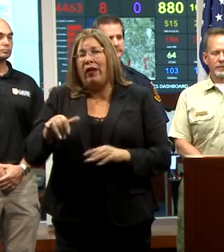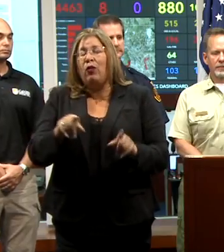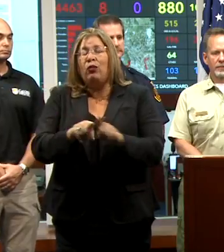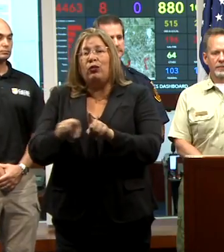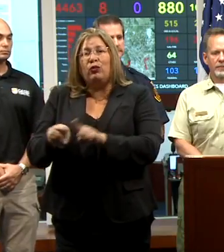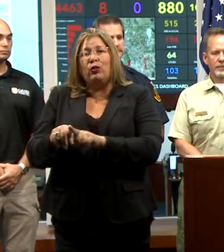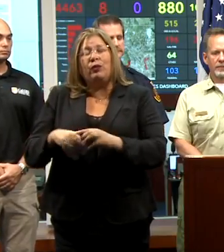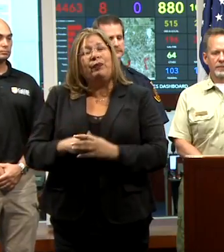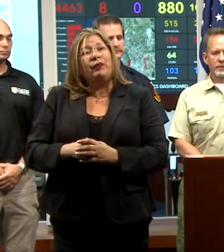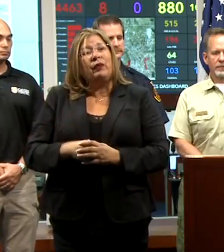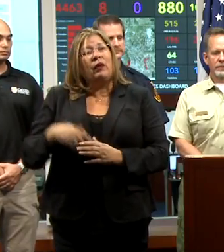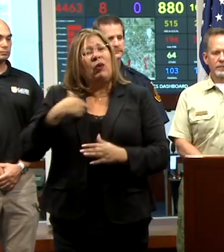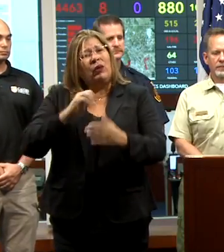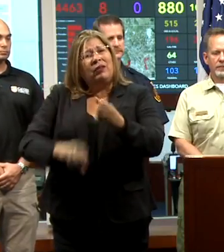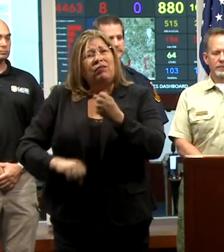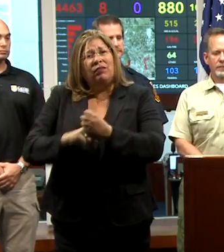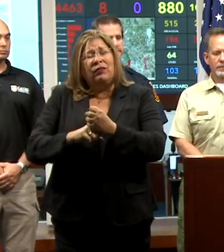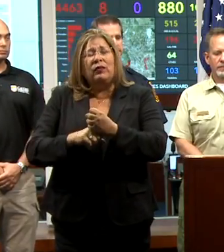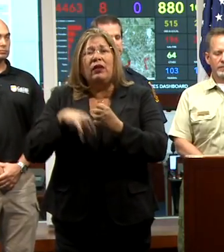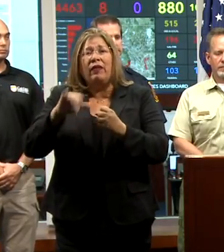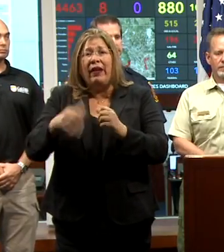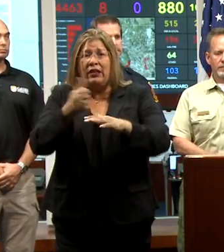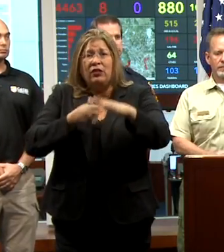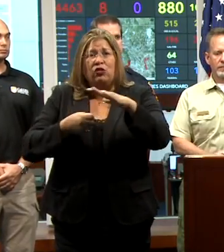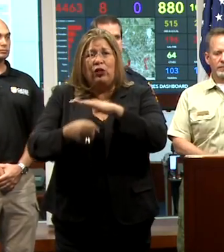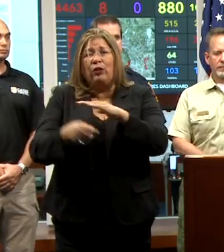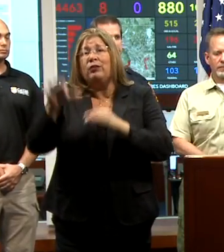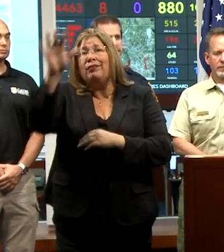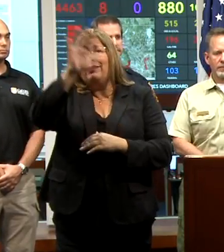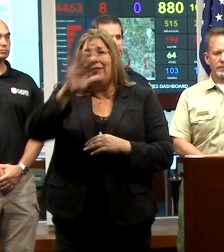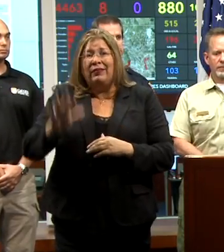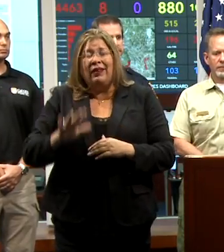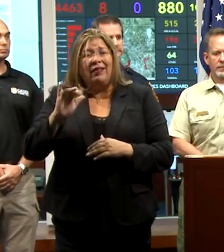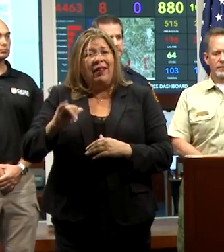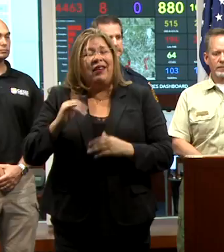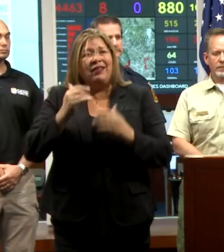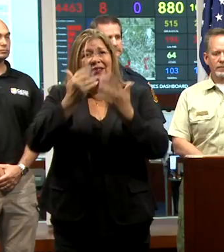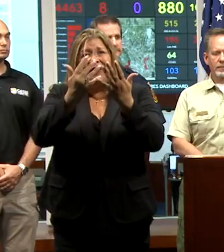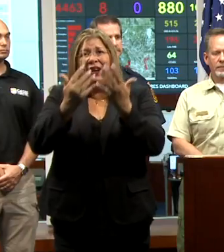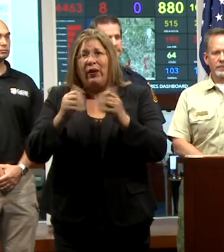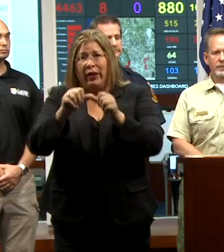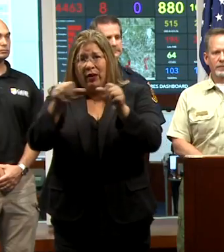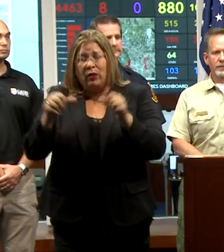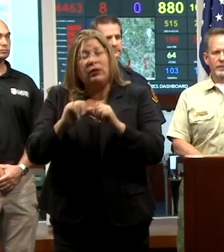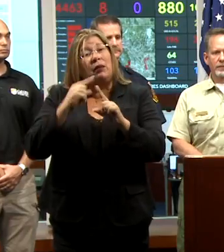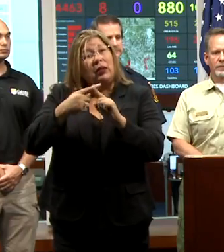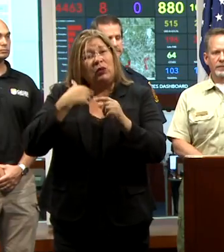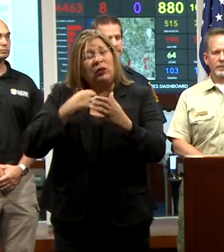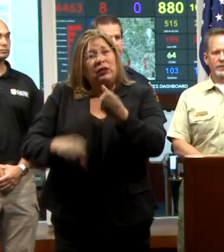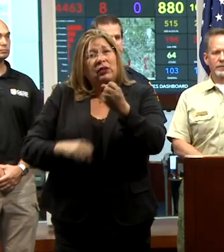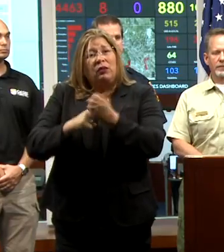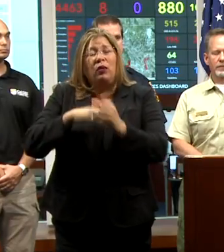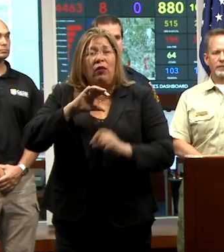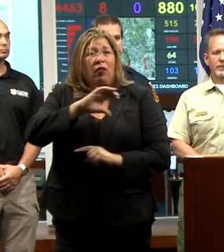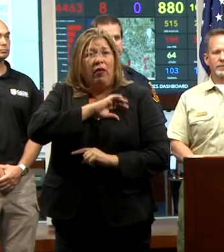continue to provide support to shelters and evacuation centers across the fire affected areas, as well as providing support to